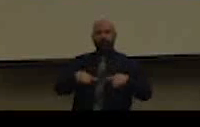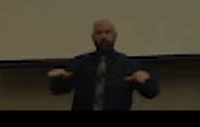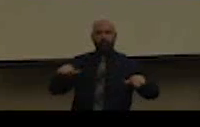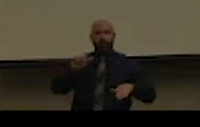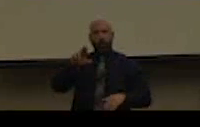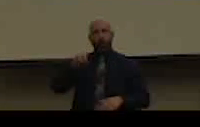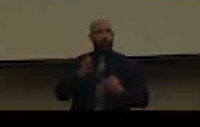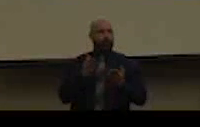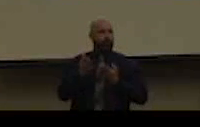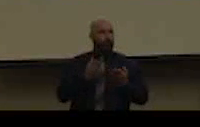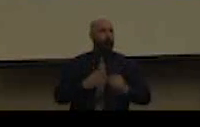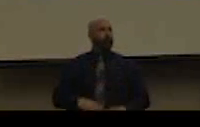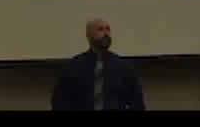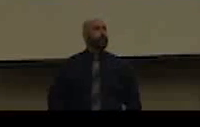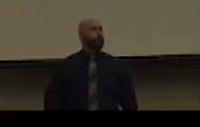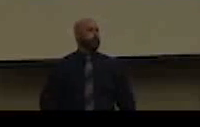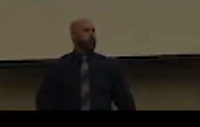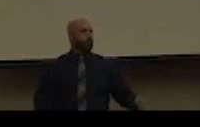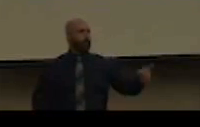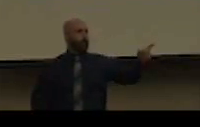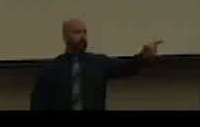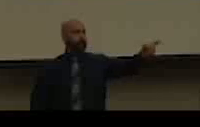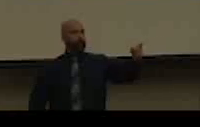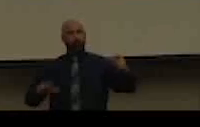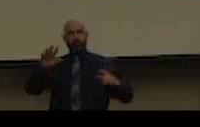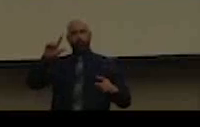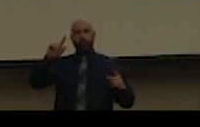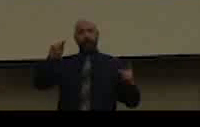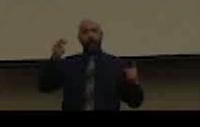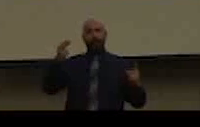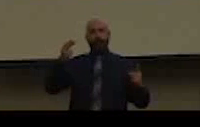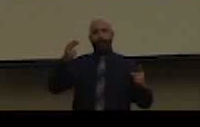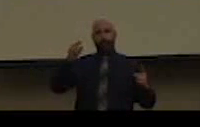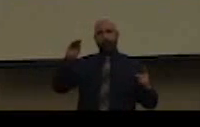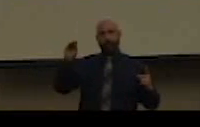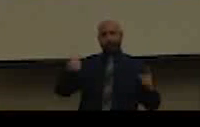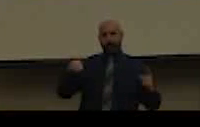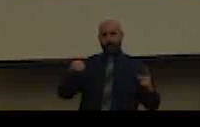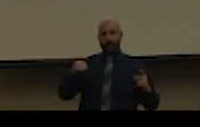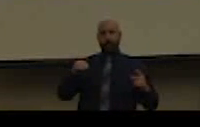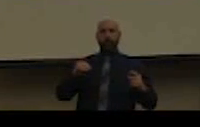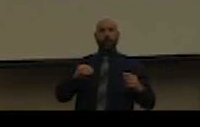to the federal regulation where we were all. Okay. Thank you.